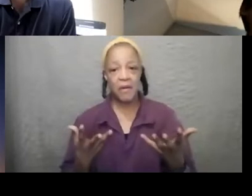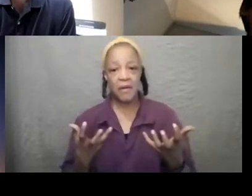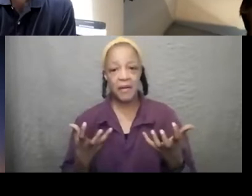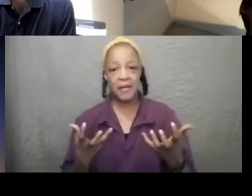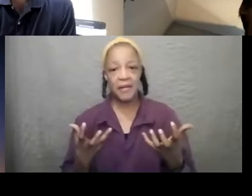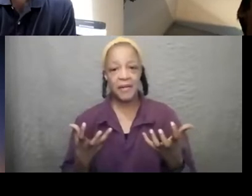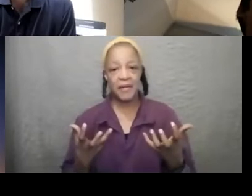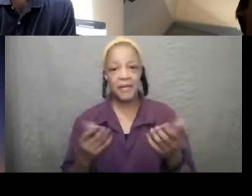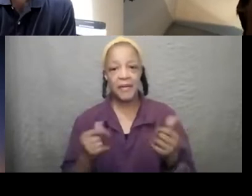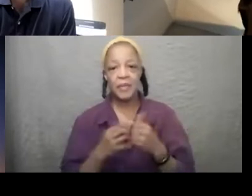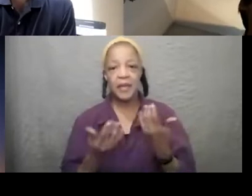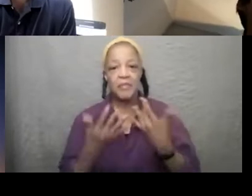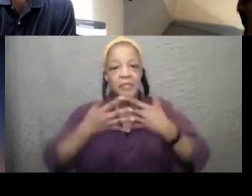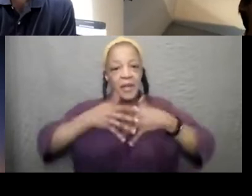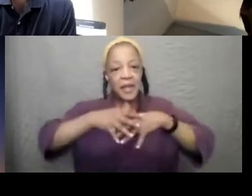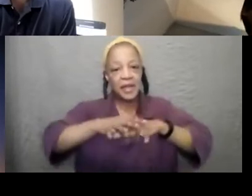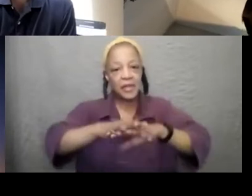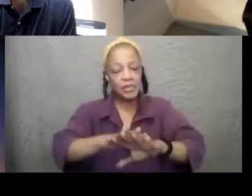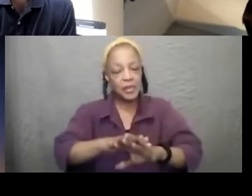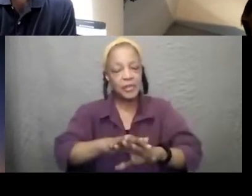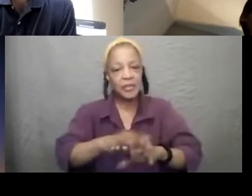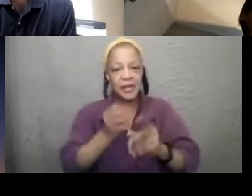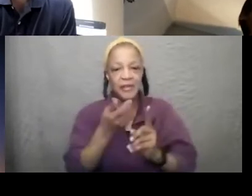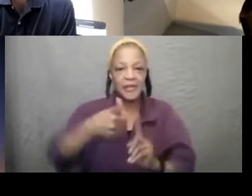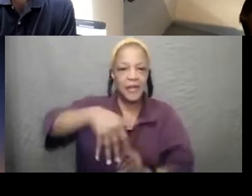a mainstream environment.